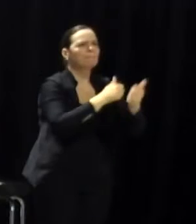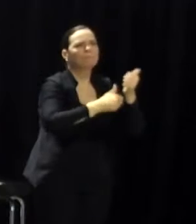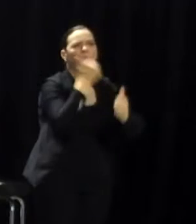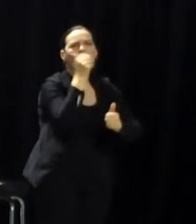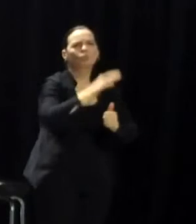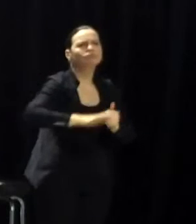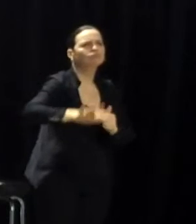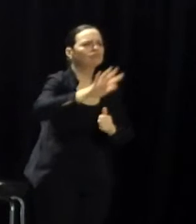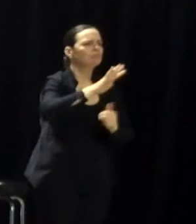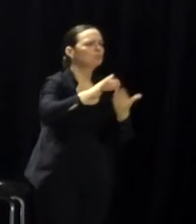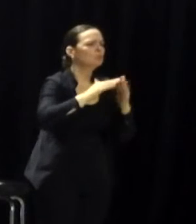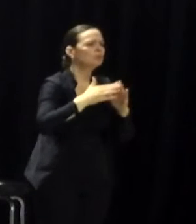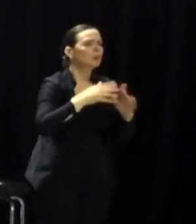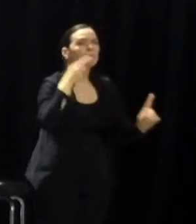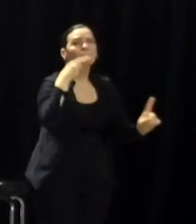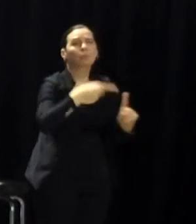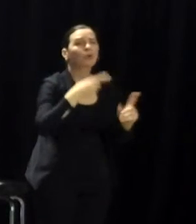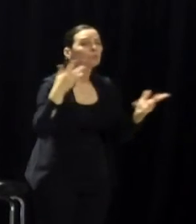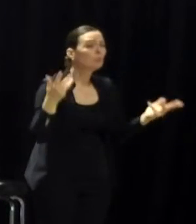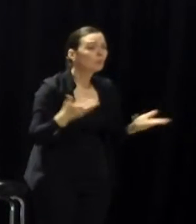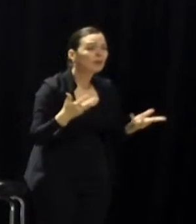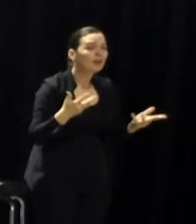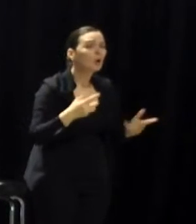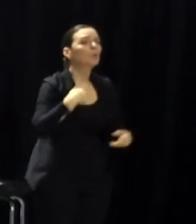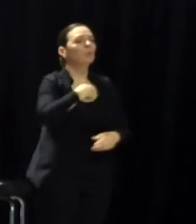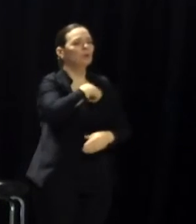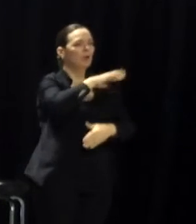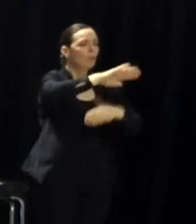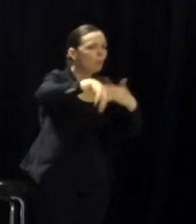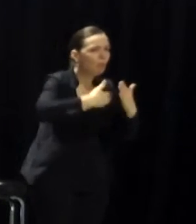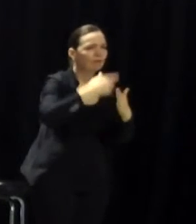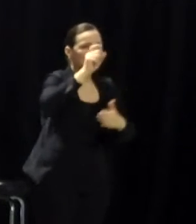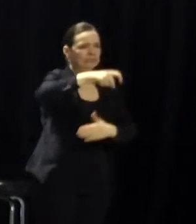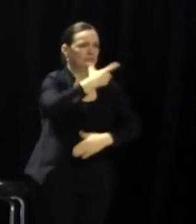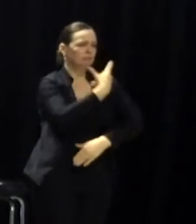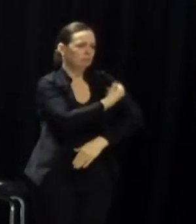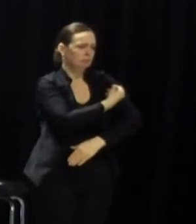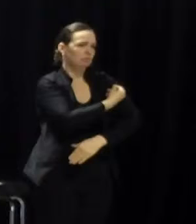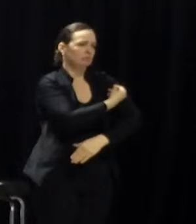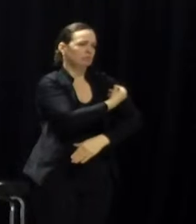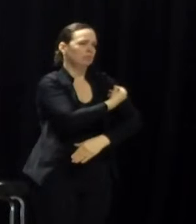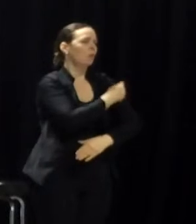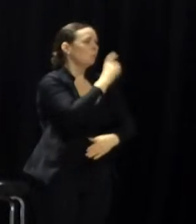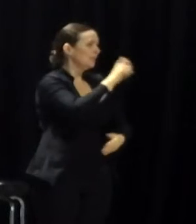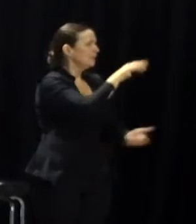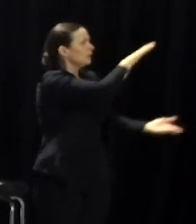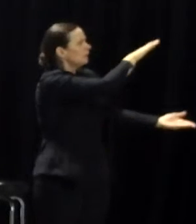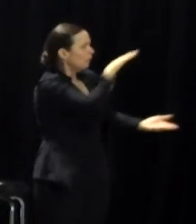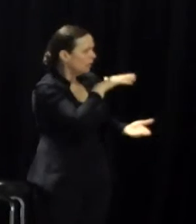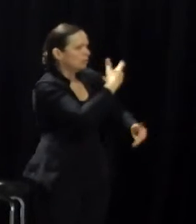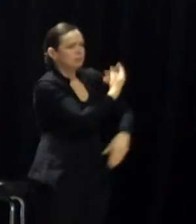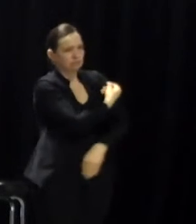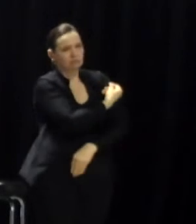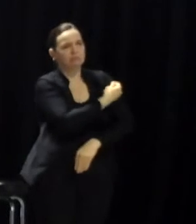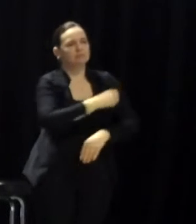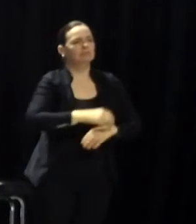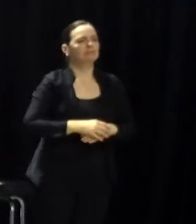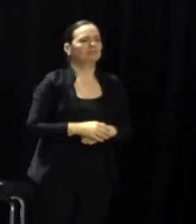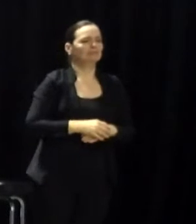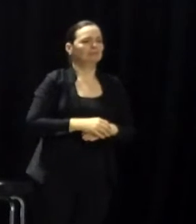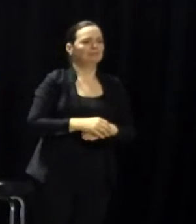kind of getting lost in the national debate. I know there's a lot of talk about this. There is not